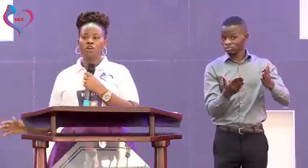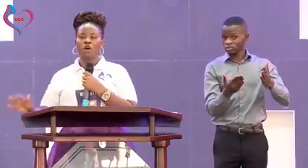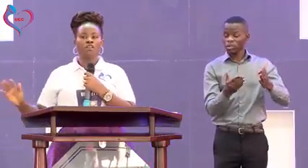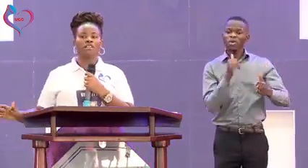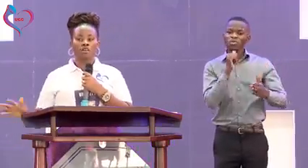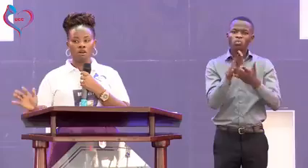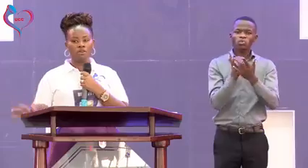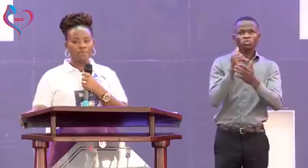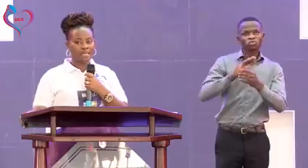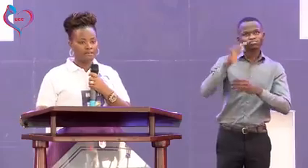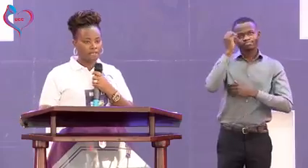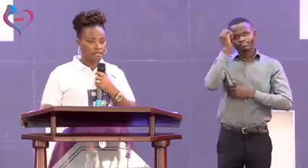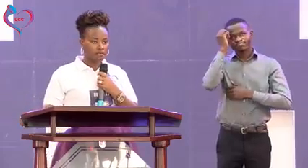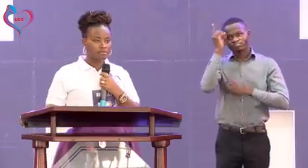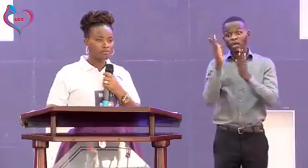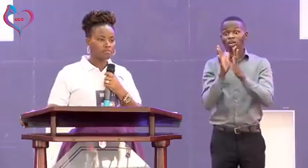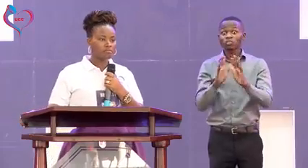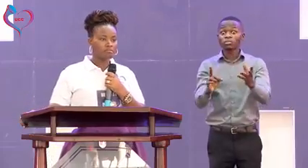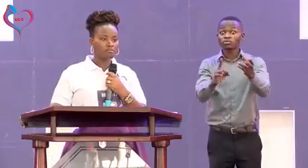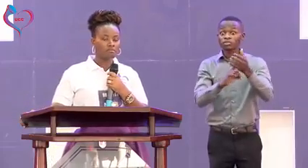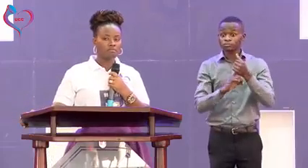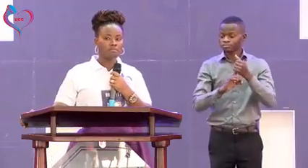Not for your own benefit,